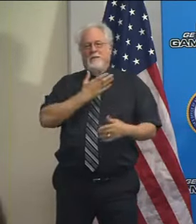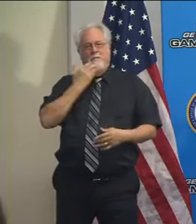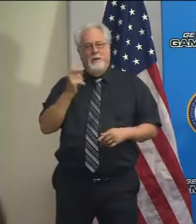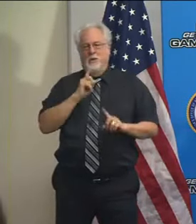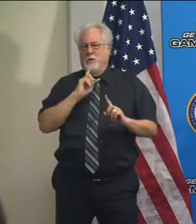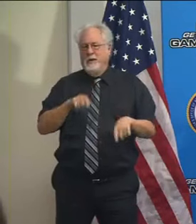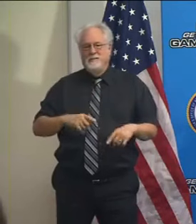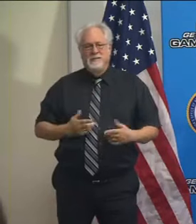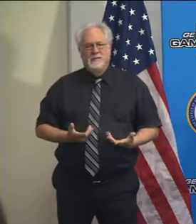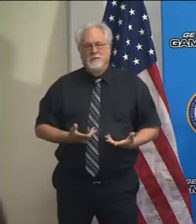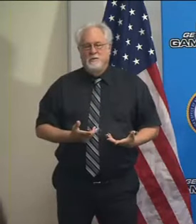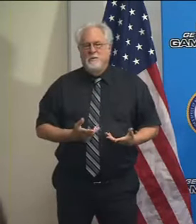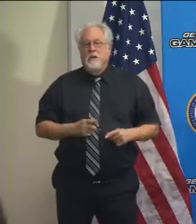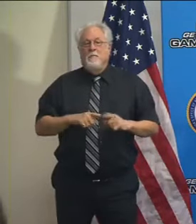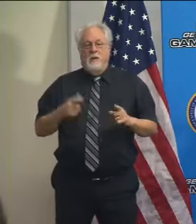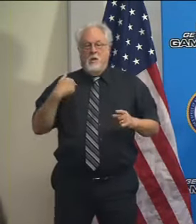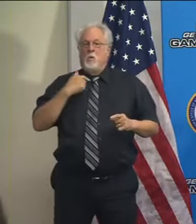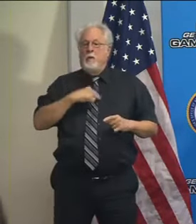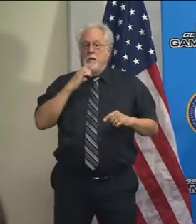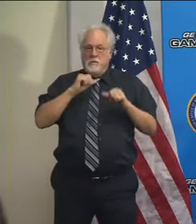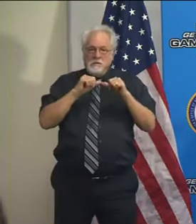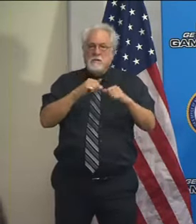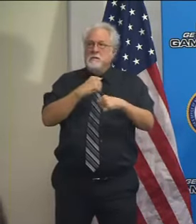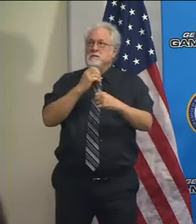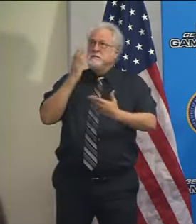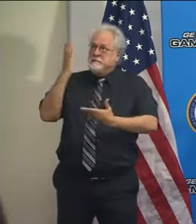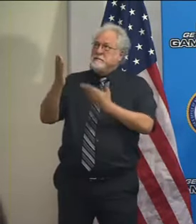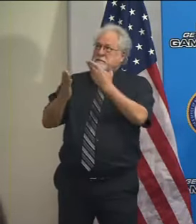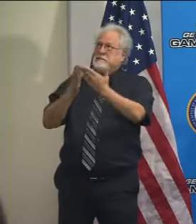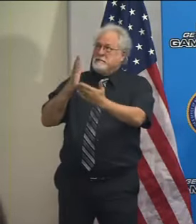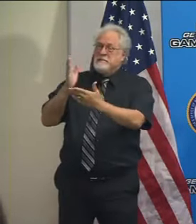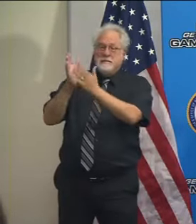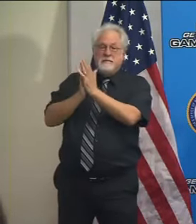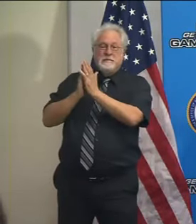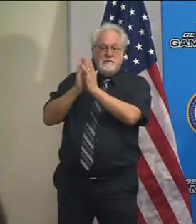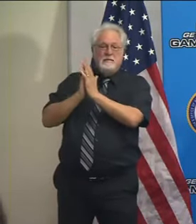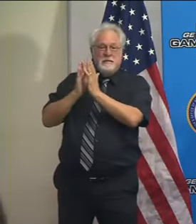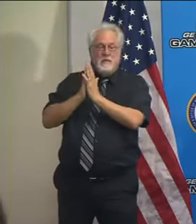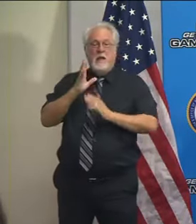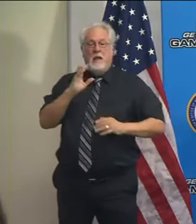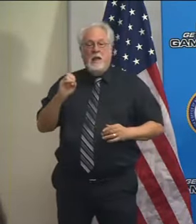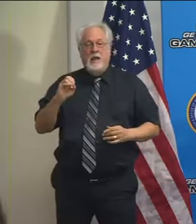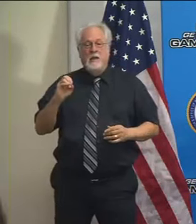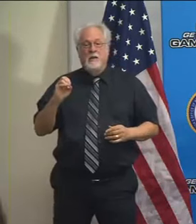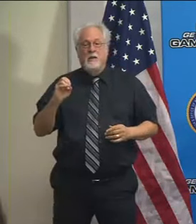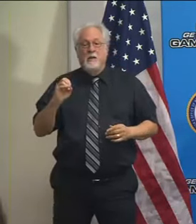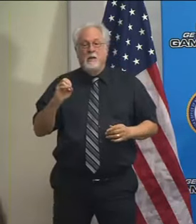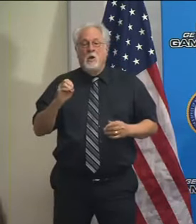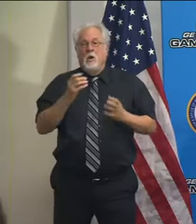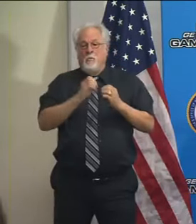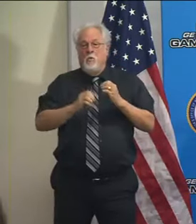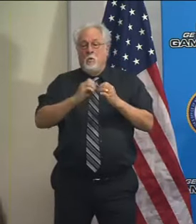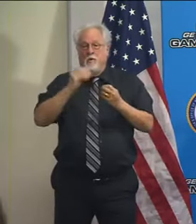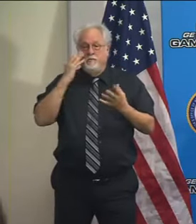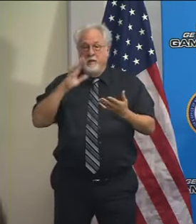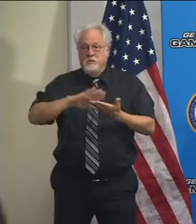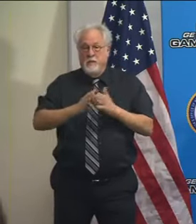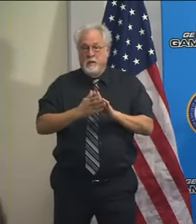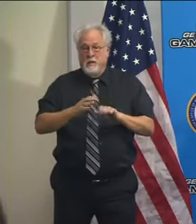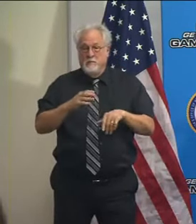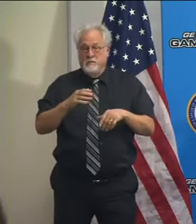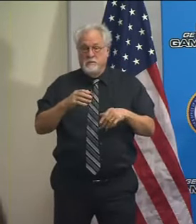answer for that, but we're going to keep making our case as best we can, and more information becomes available